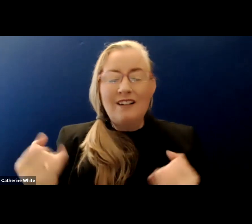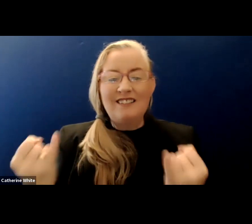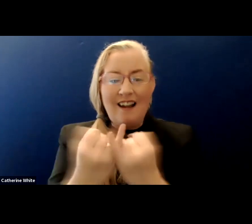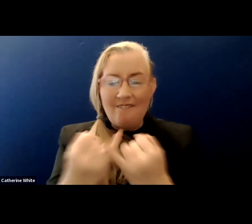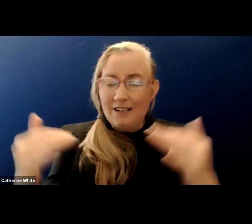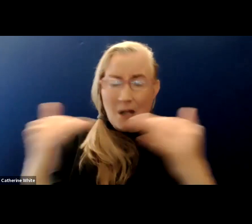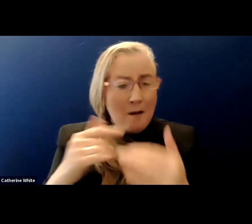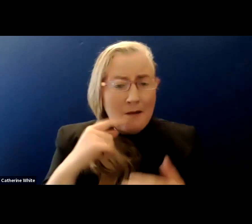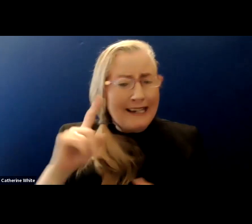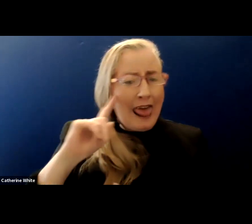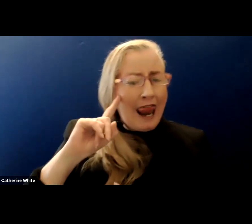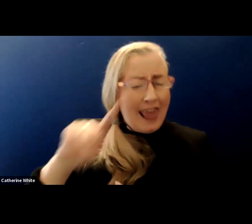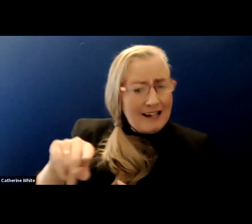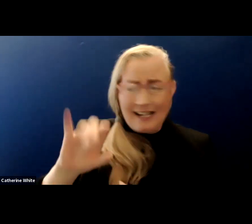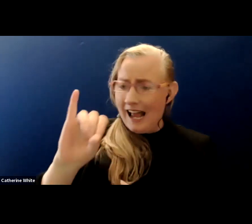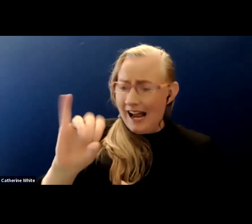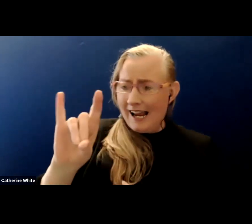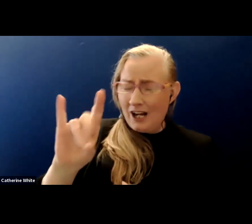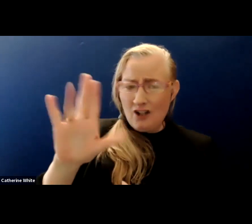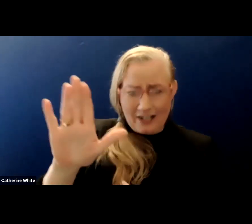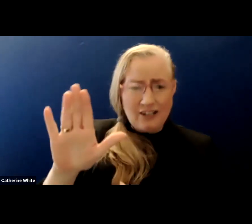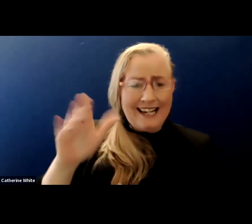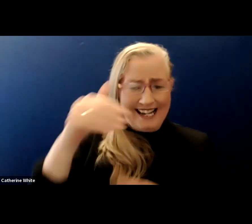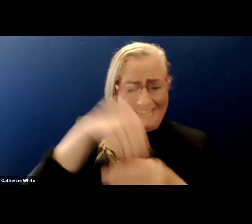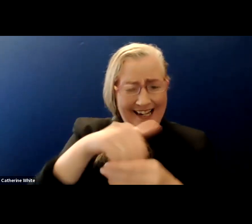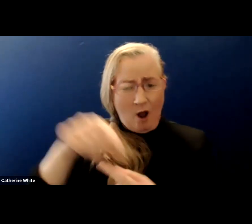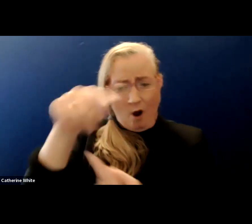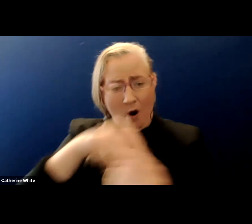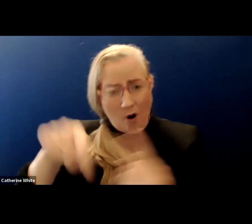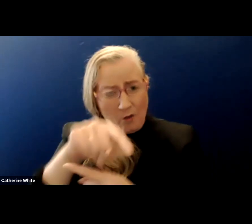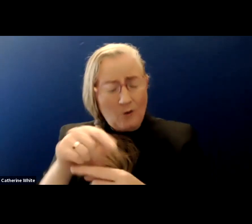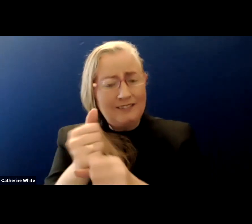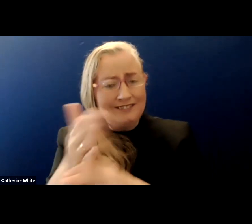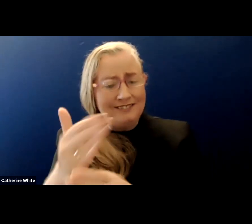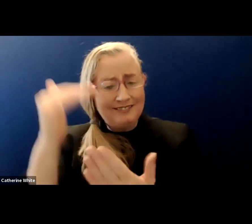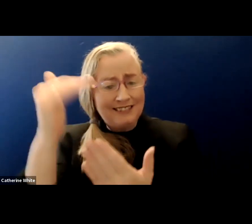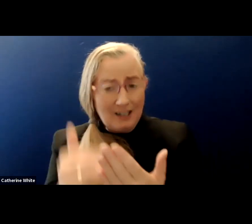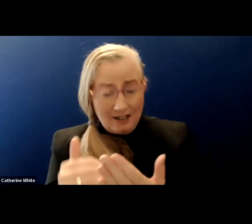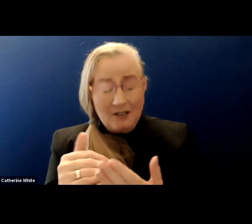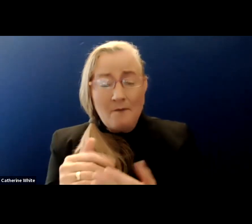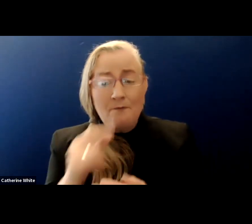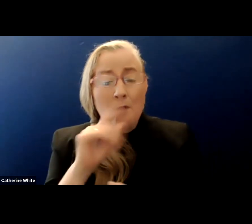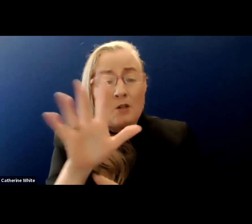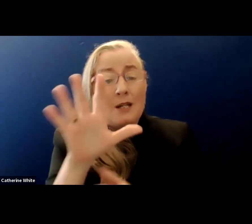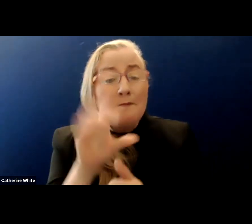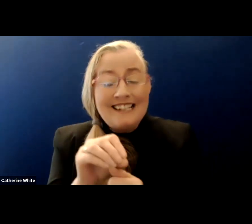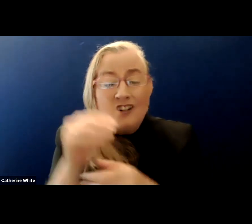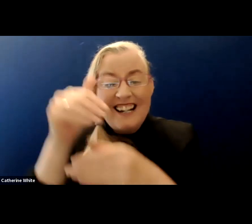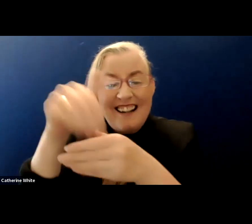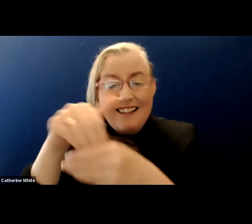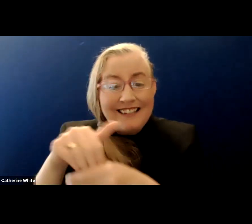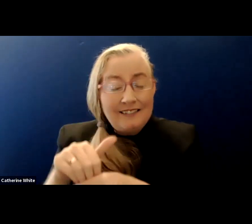seems to neglect the fact that while IHL applies in all of those contexts, there may be particular rules that apply in those particular contexts, but it doesn't